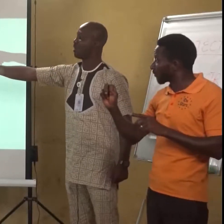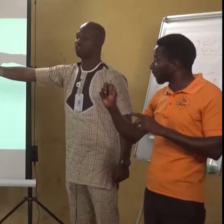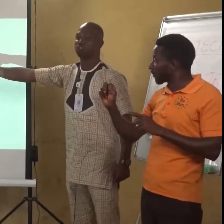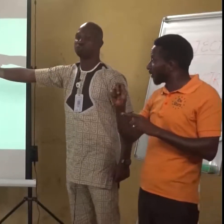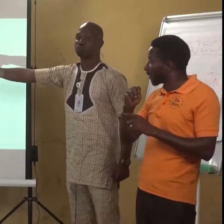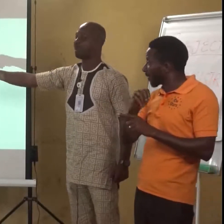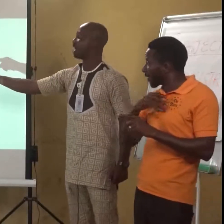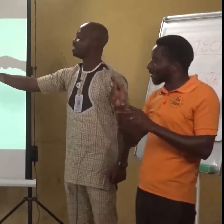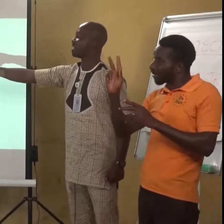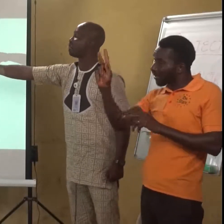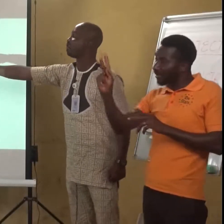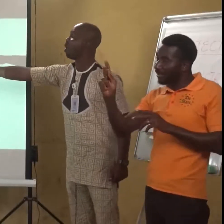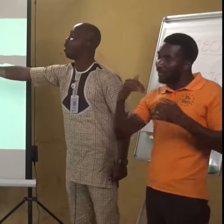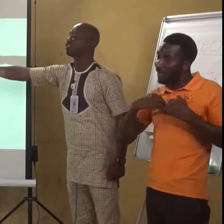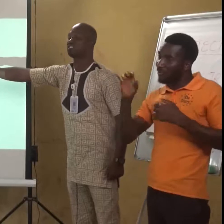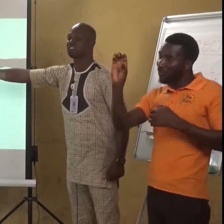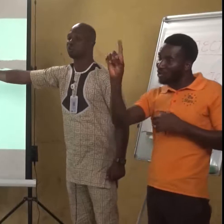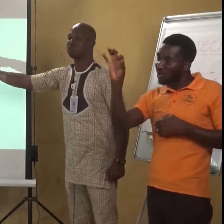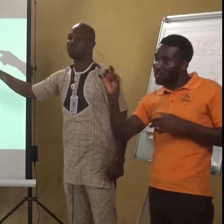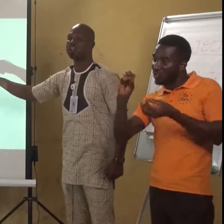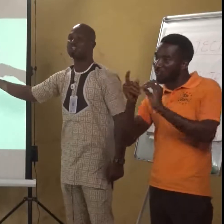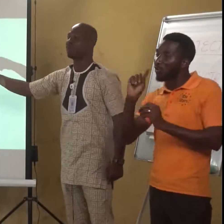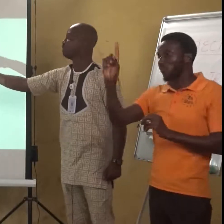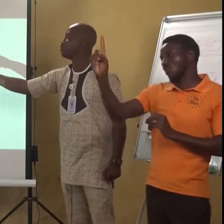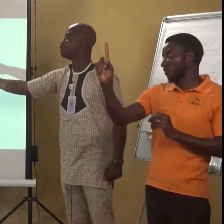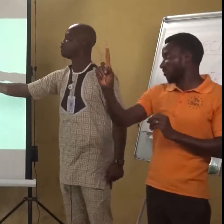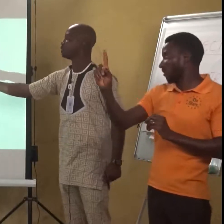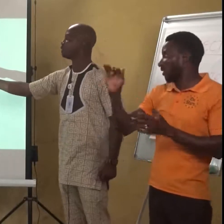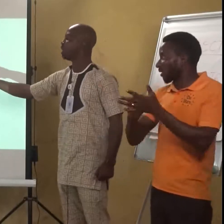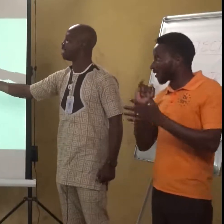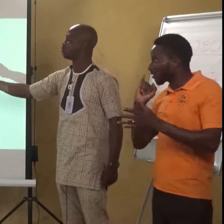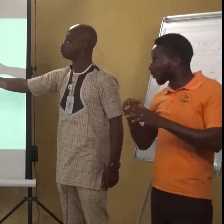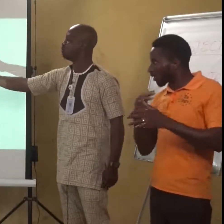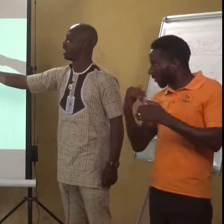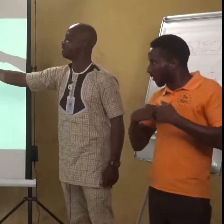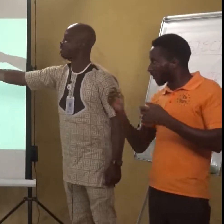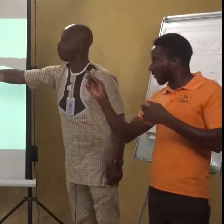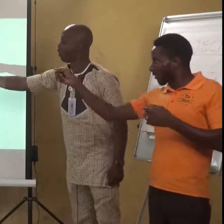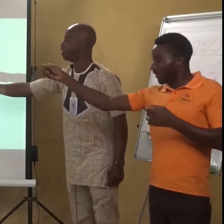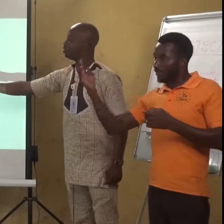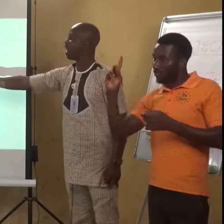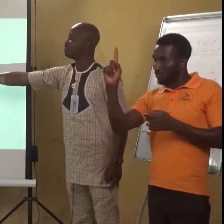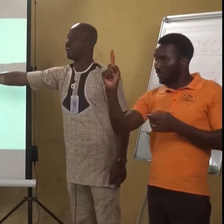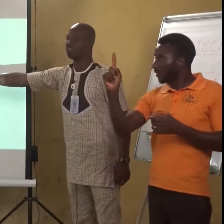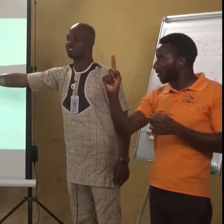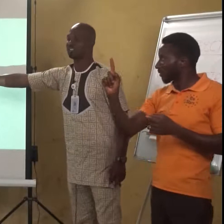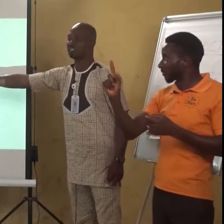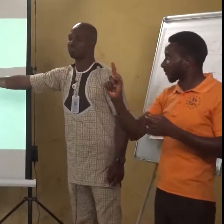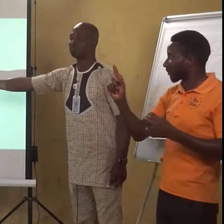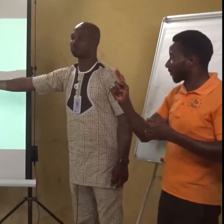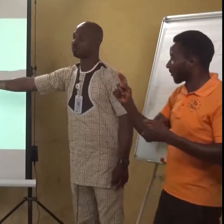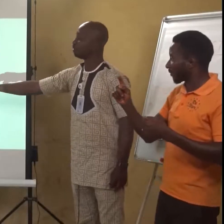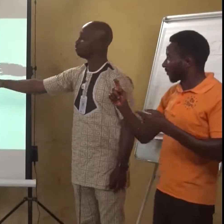of -2, and there are 4 oxygens. So when you multiply -2 by 4, you have